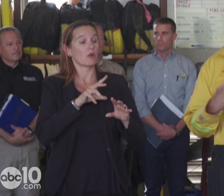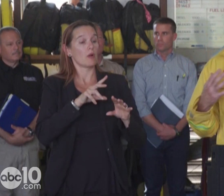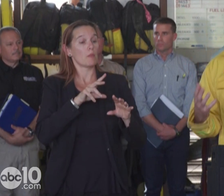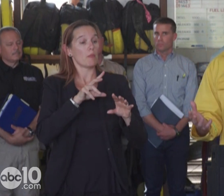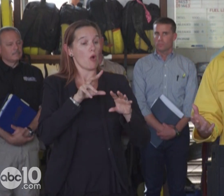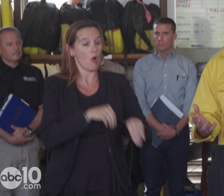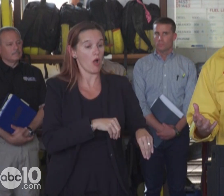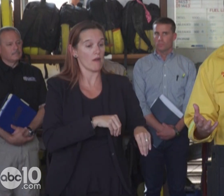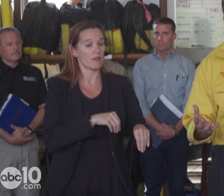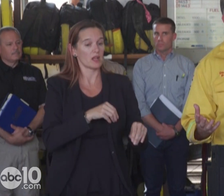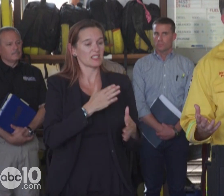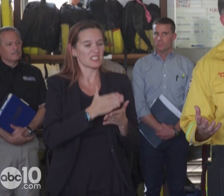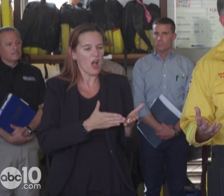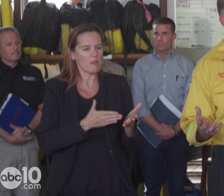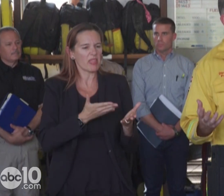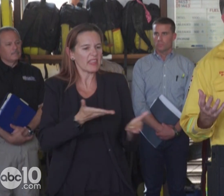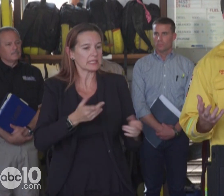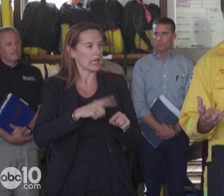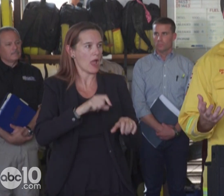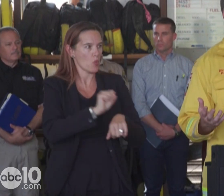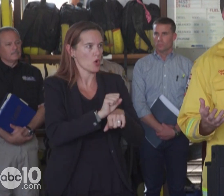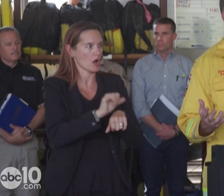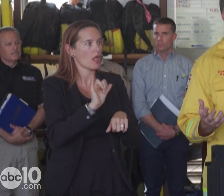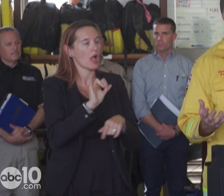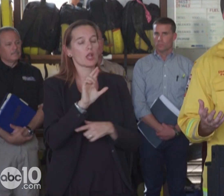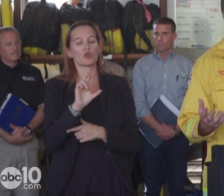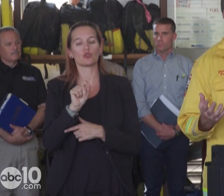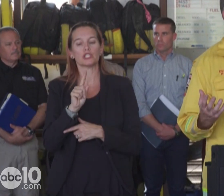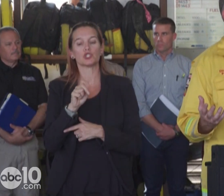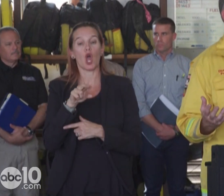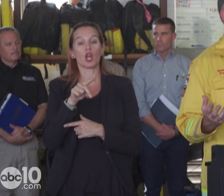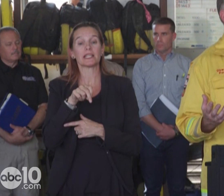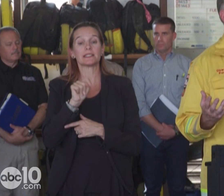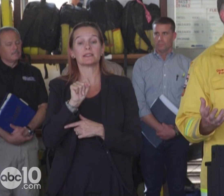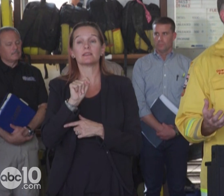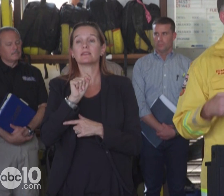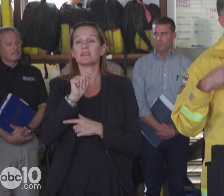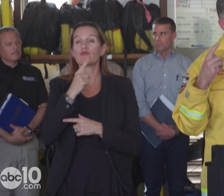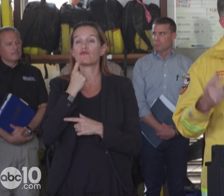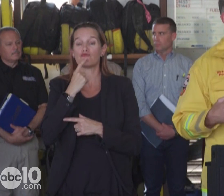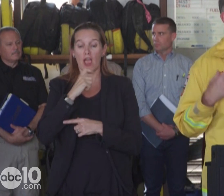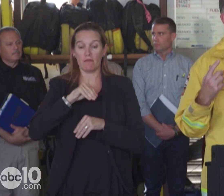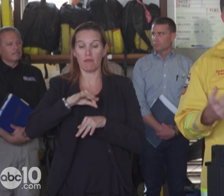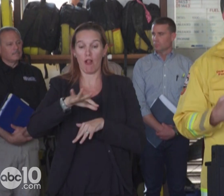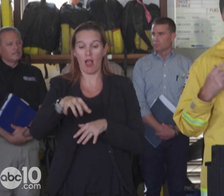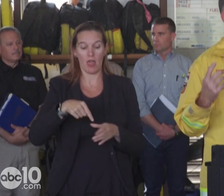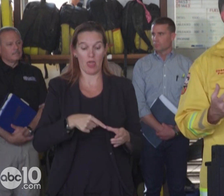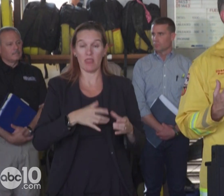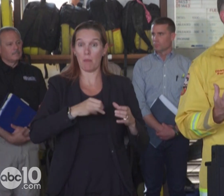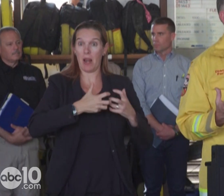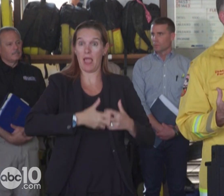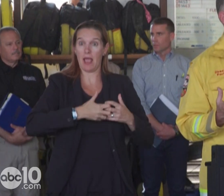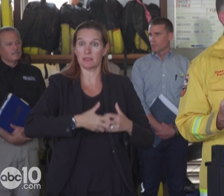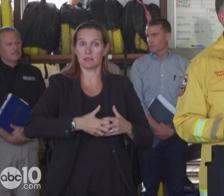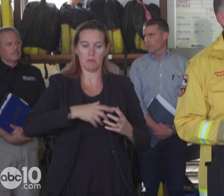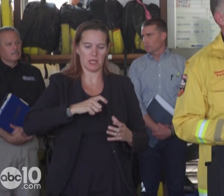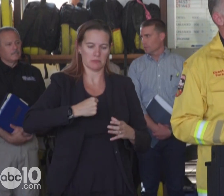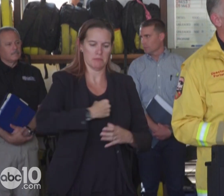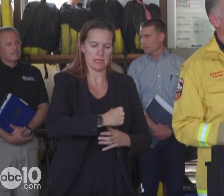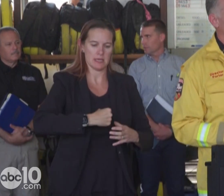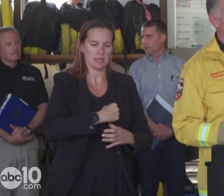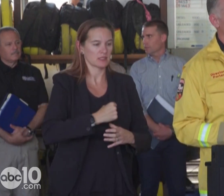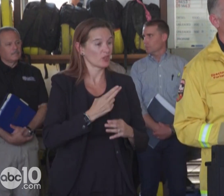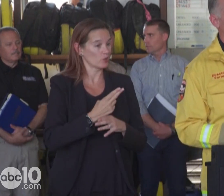instance, retardant plants at air bases, they require power to churn and mix the